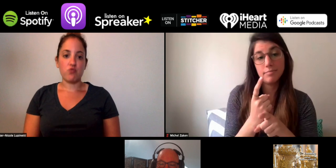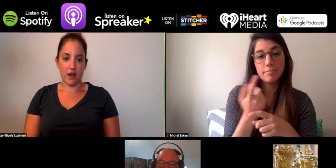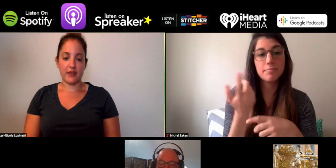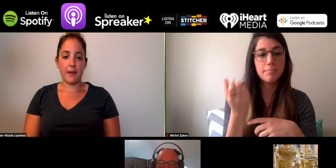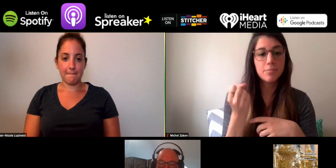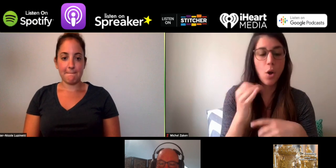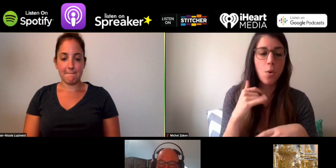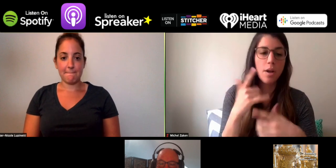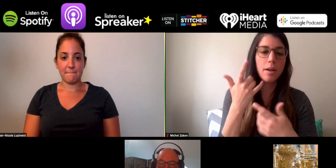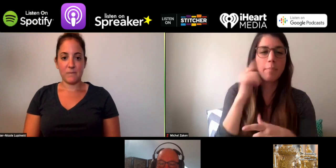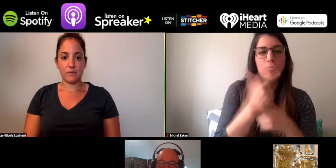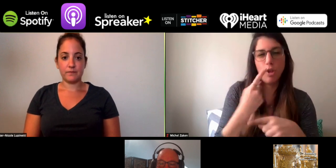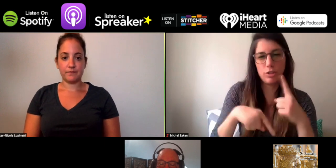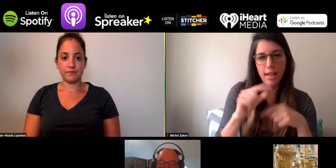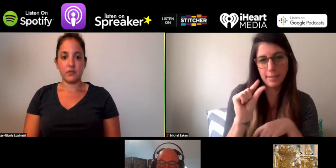Right. Yep.